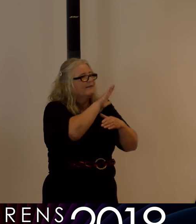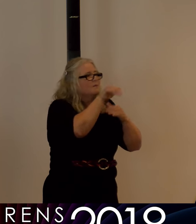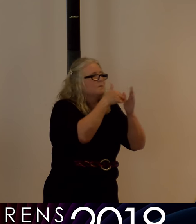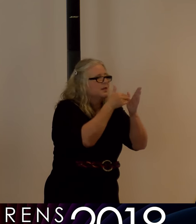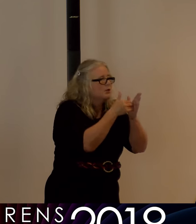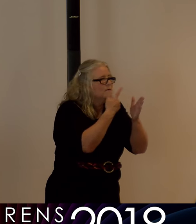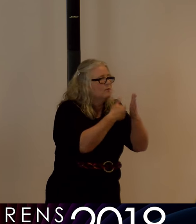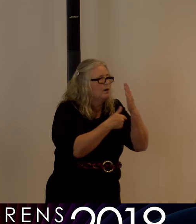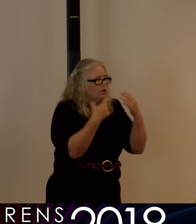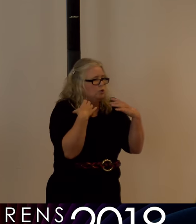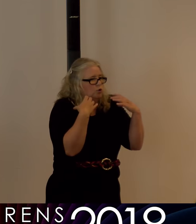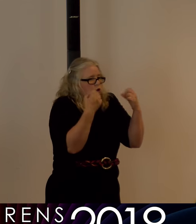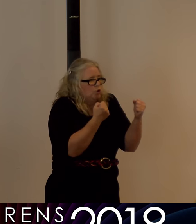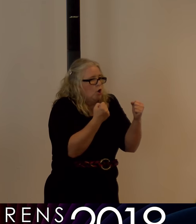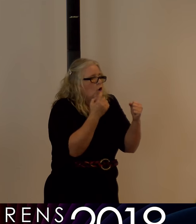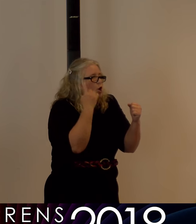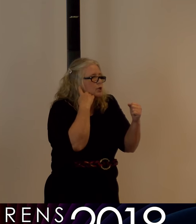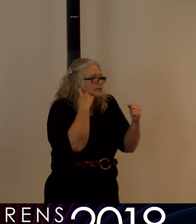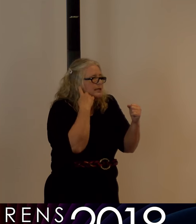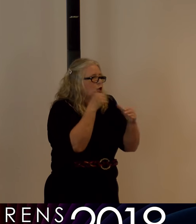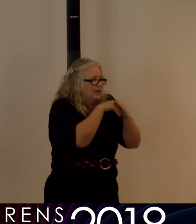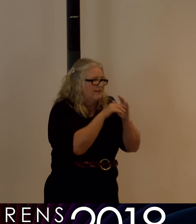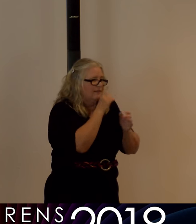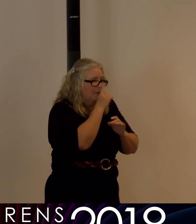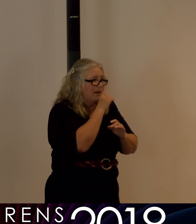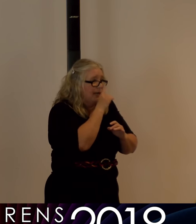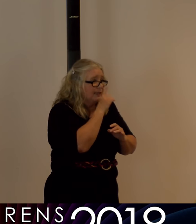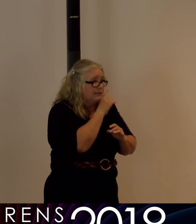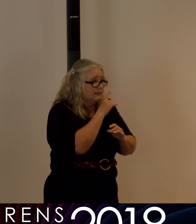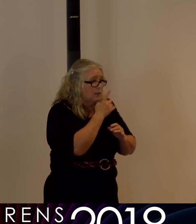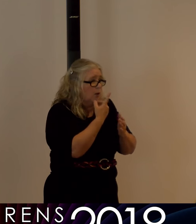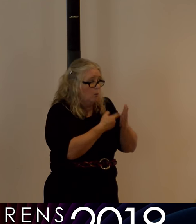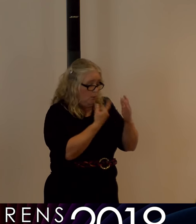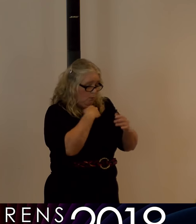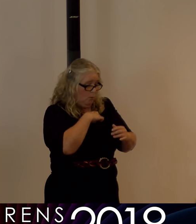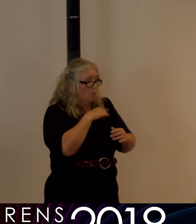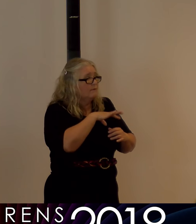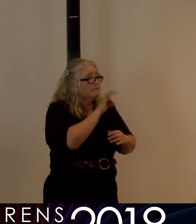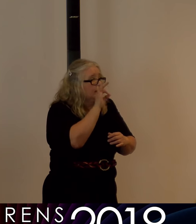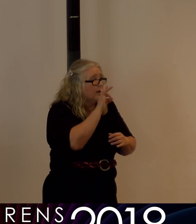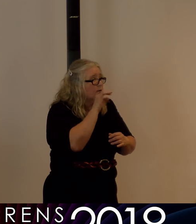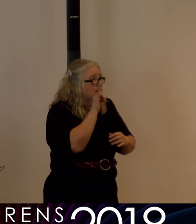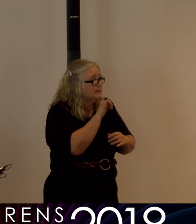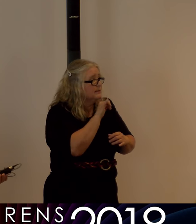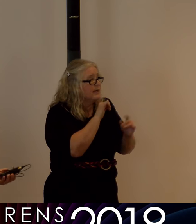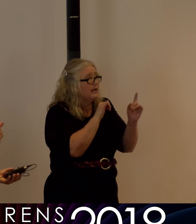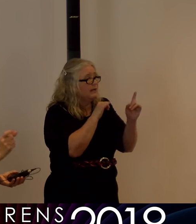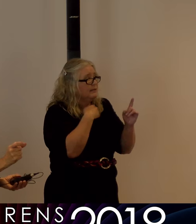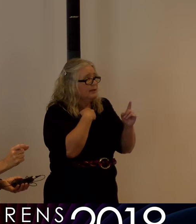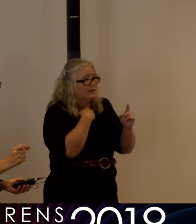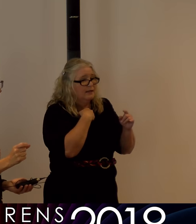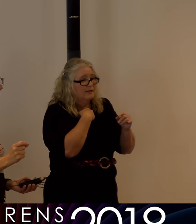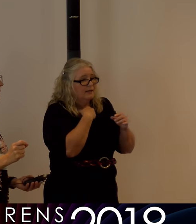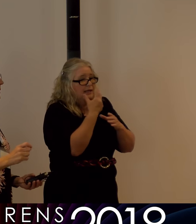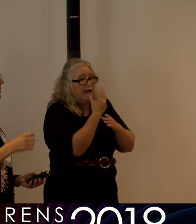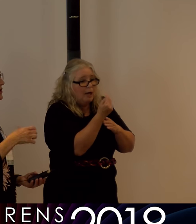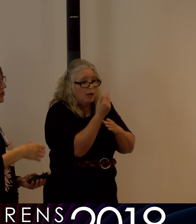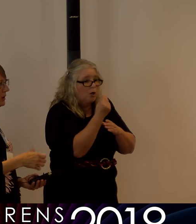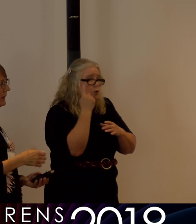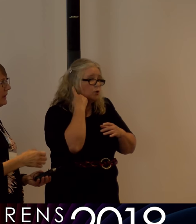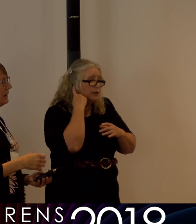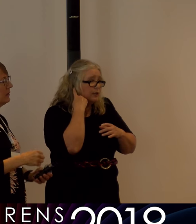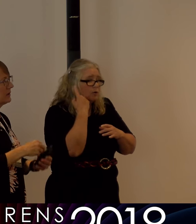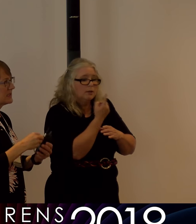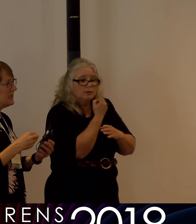mice. And what we find is that the lateral semicircular canal is always abnormal in some way. It's either short or